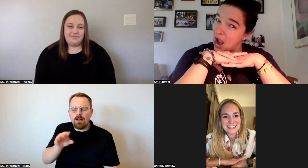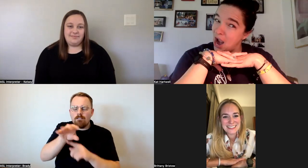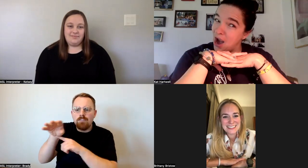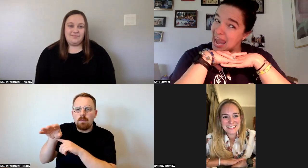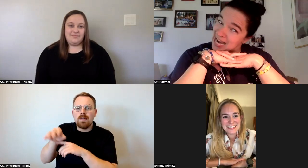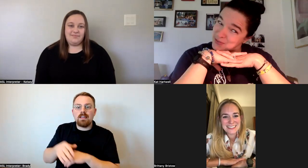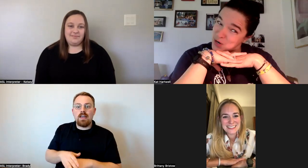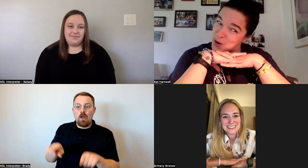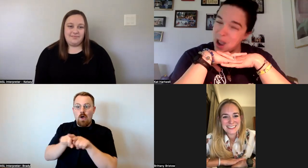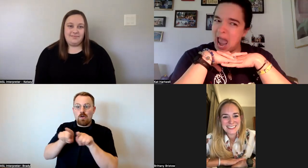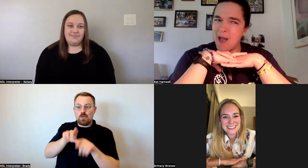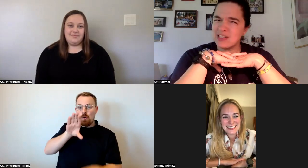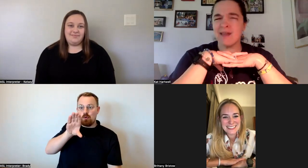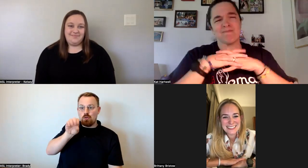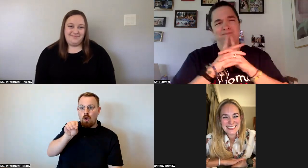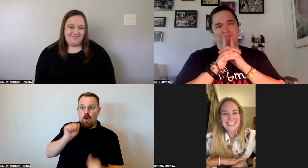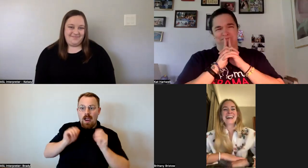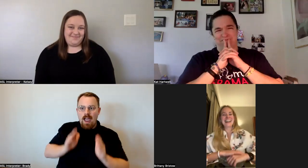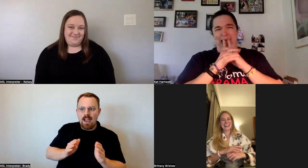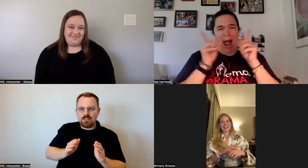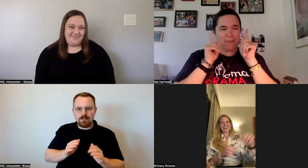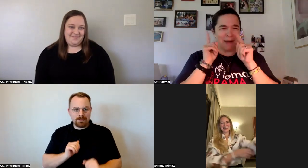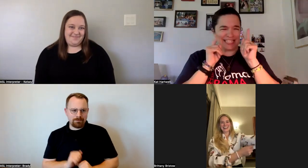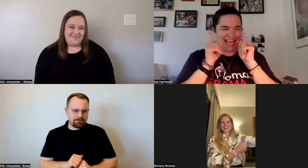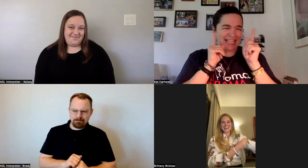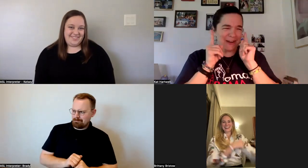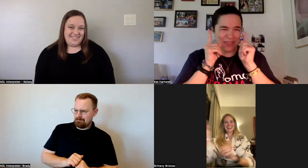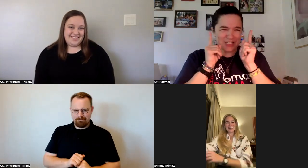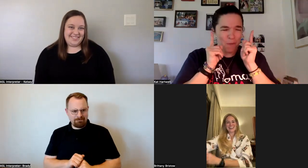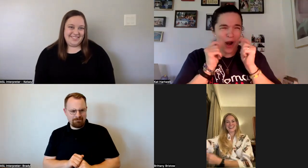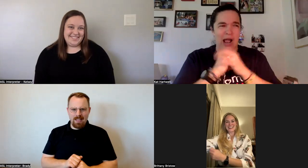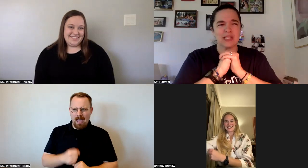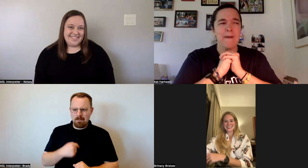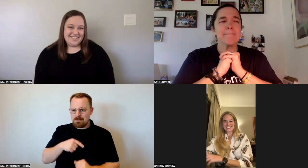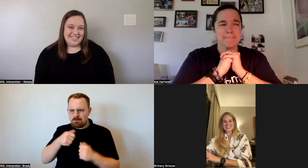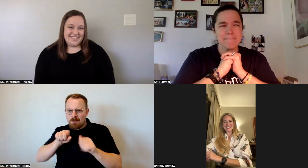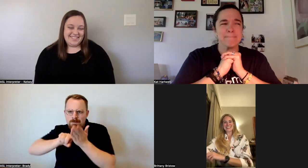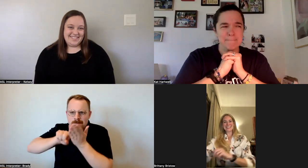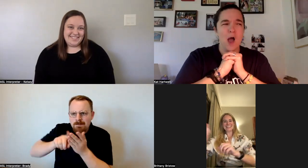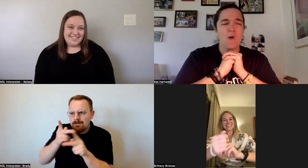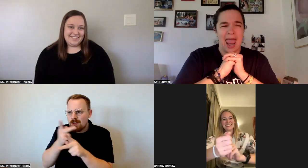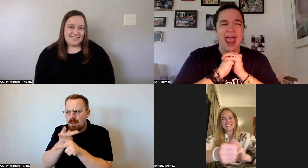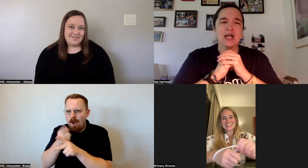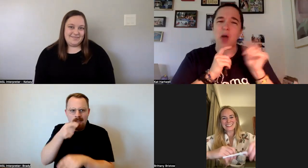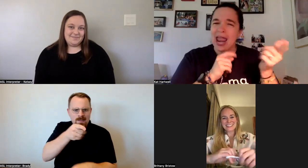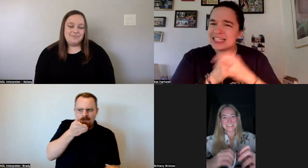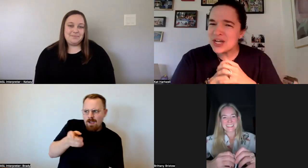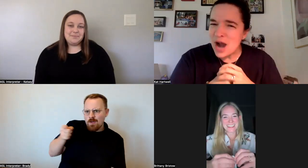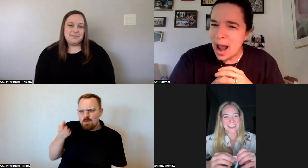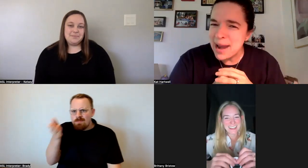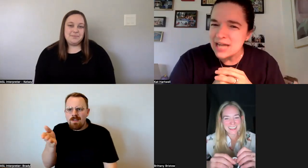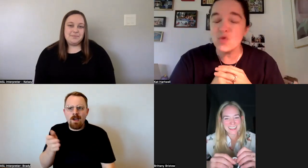coach guy, Andrew. I was like, I put my detective thing to work. I was like, okay.